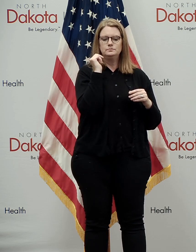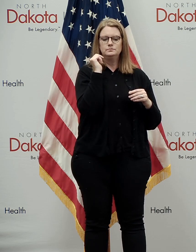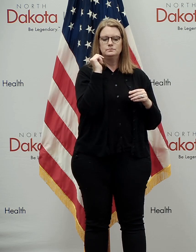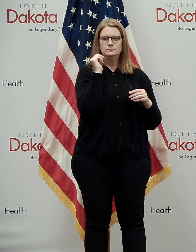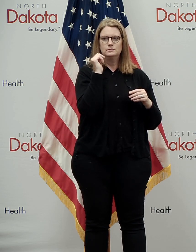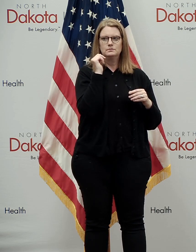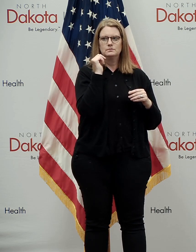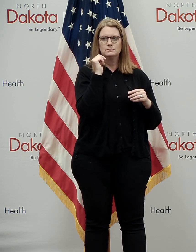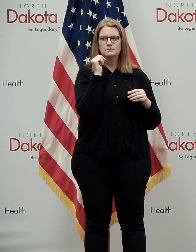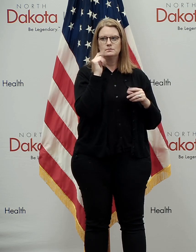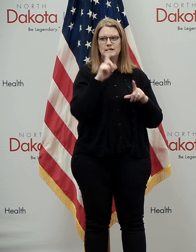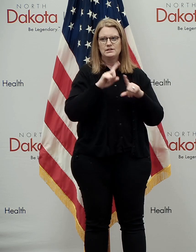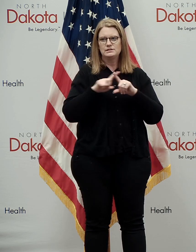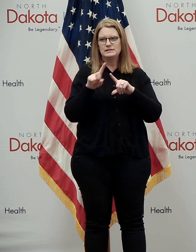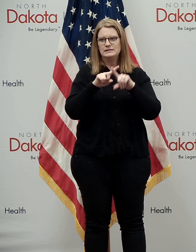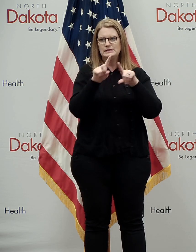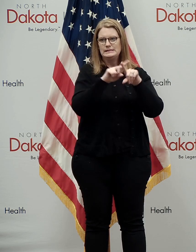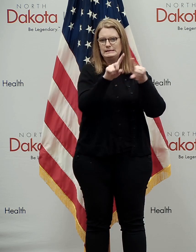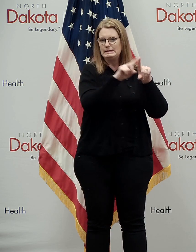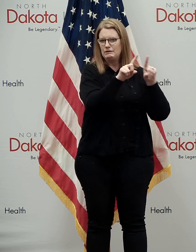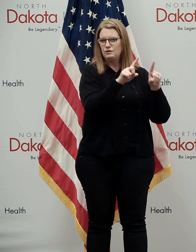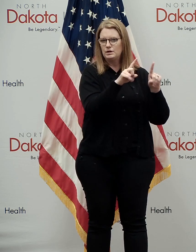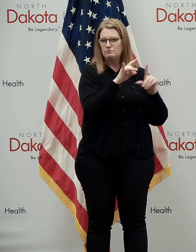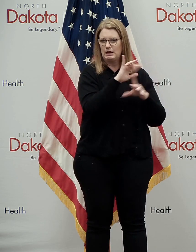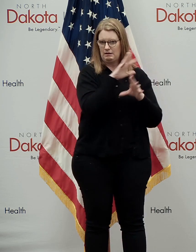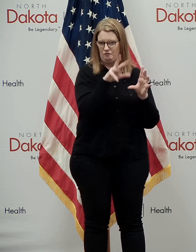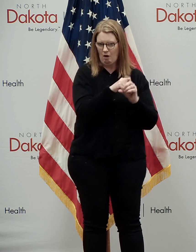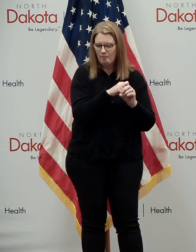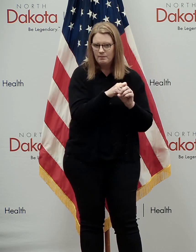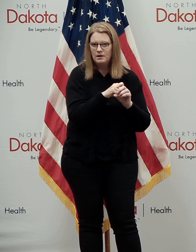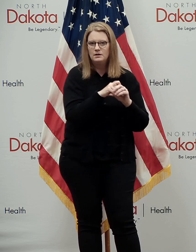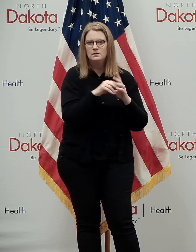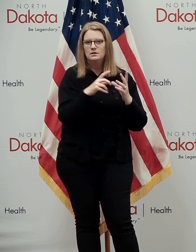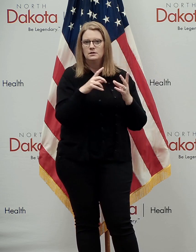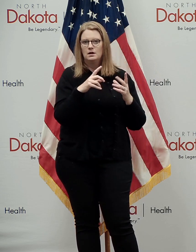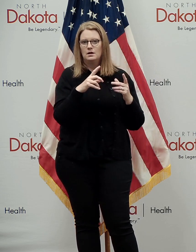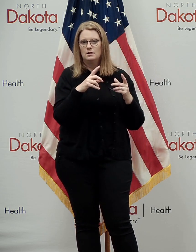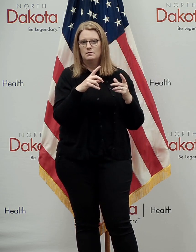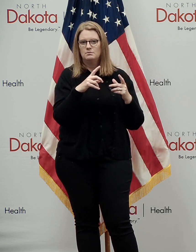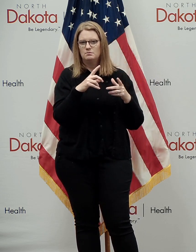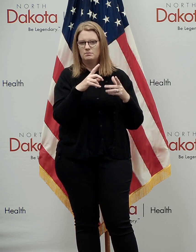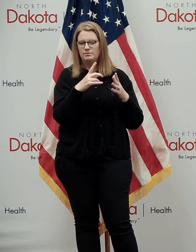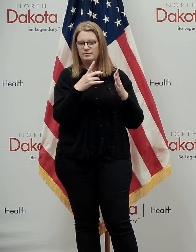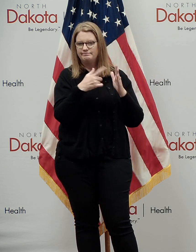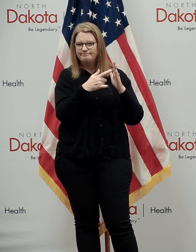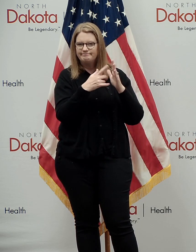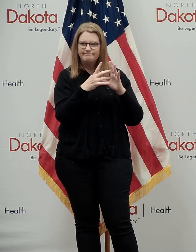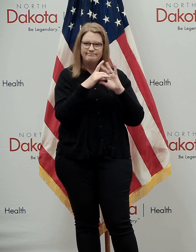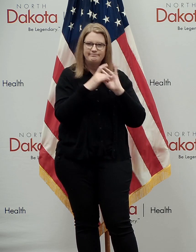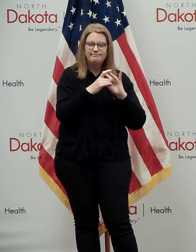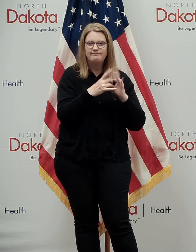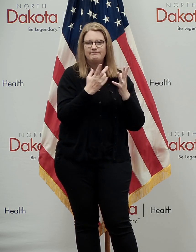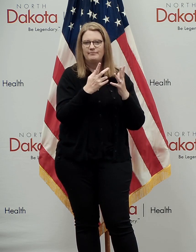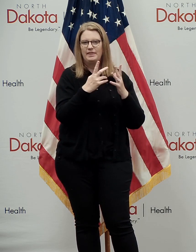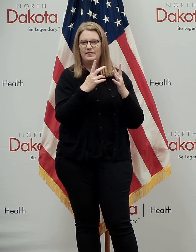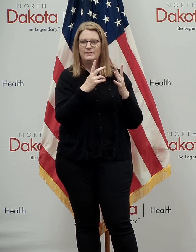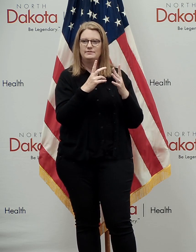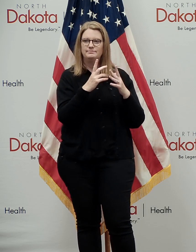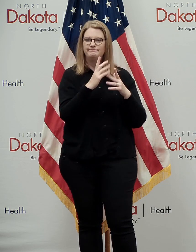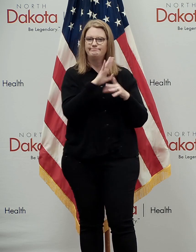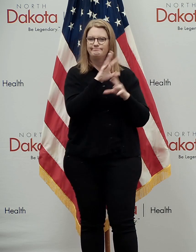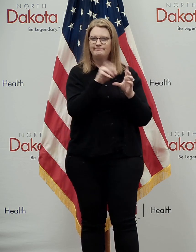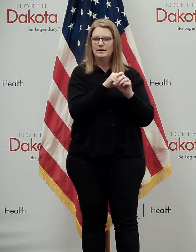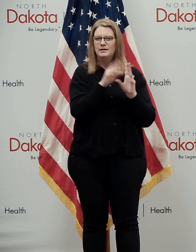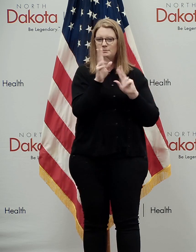required parties that the governor and the health officer and I set out on July 14th. We did require that the health and safety